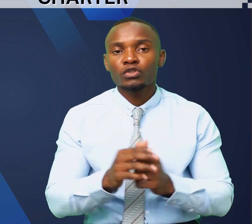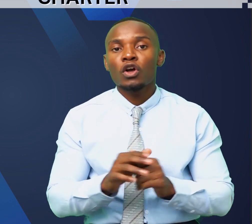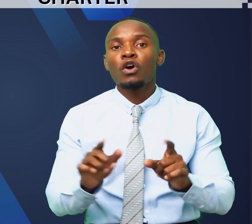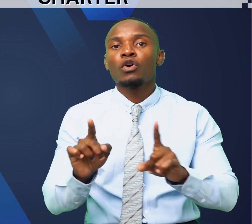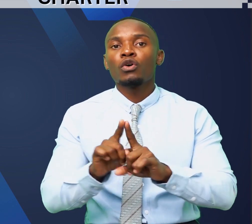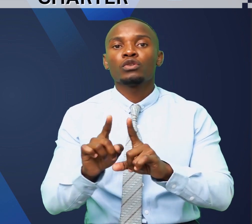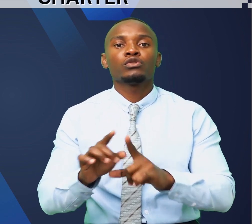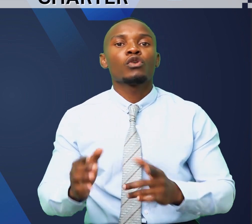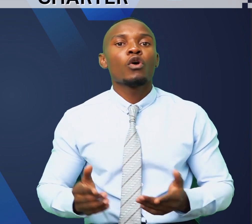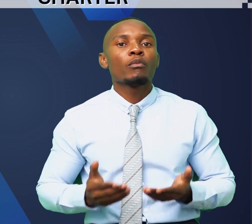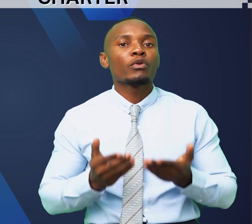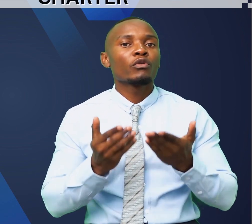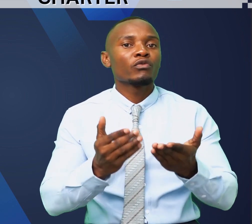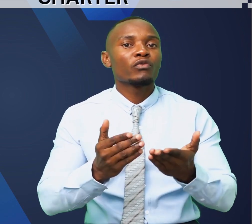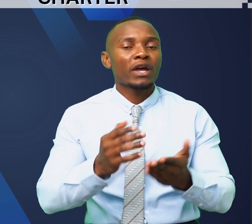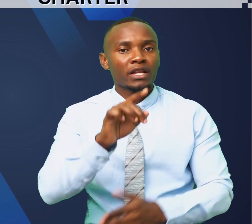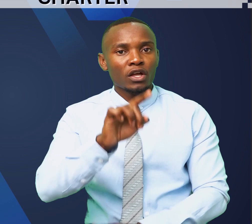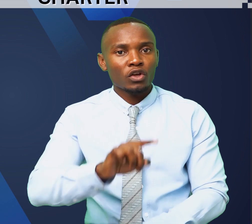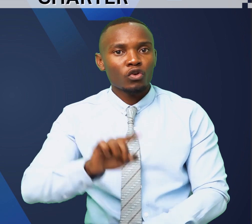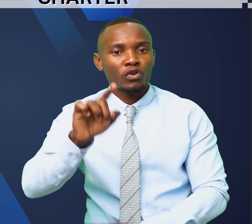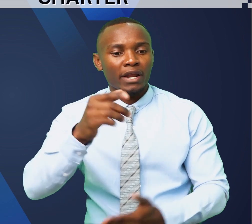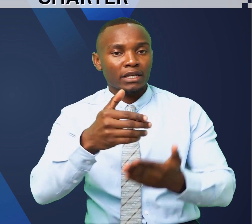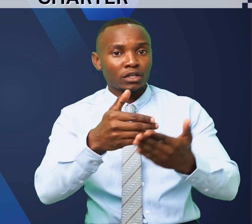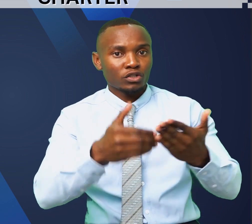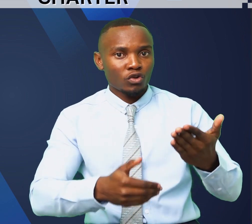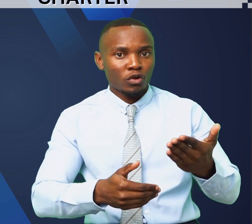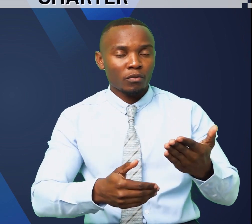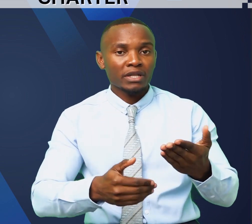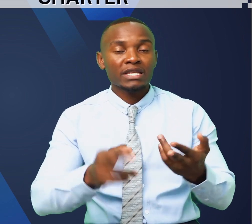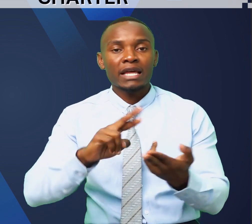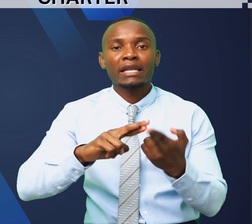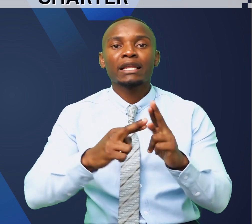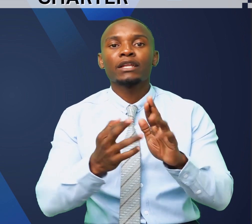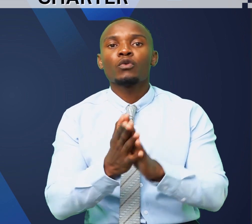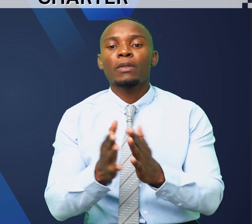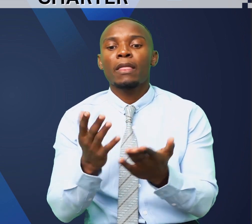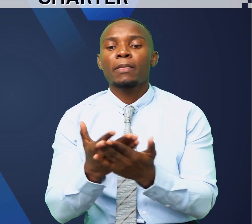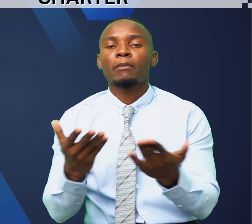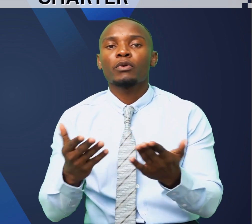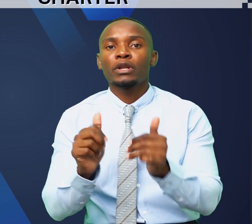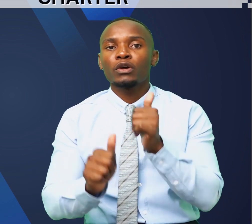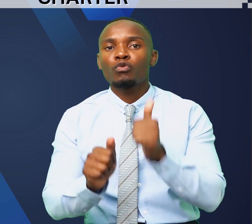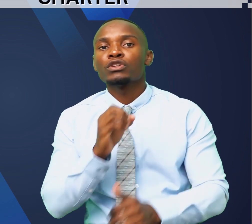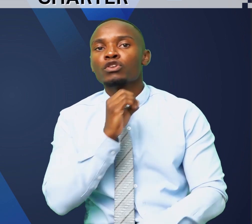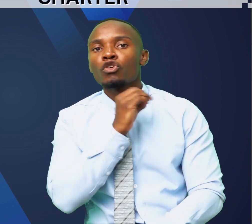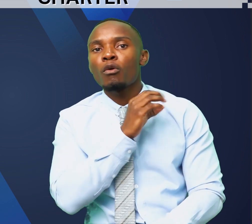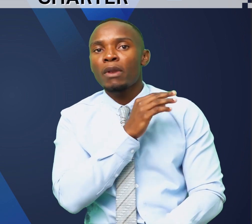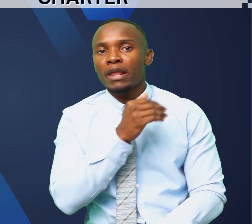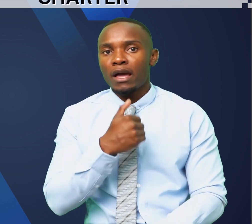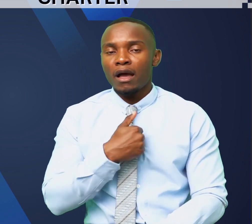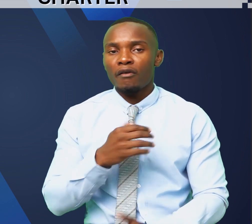Provide relevant documents relating to the product complained about, e.g. purchase